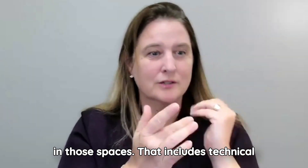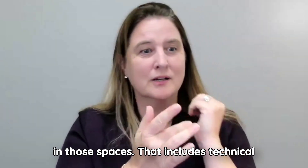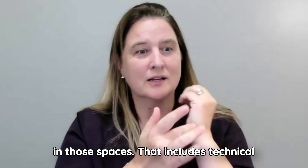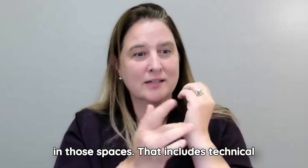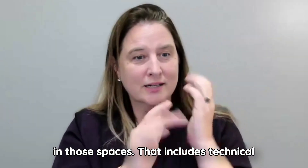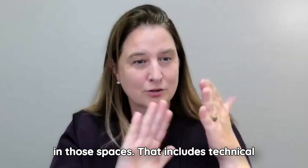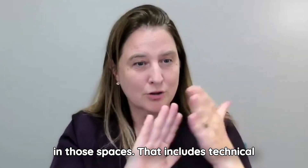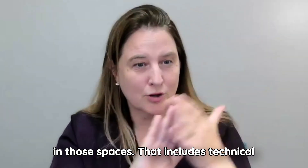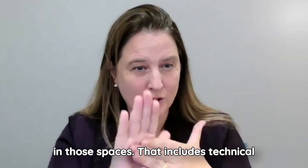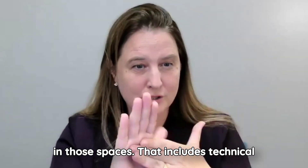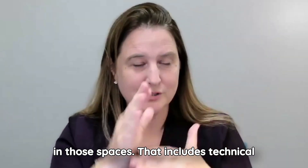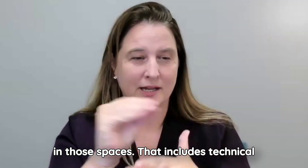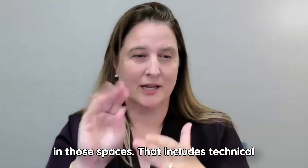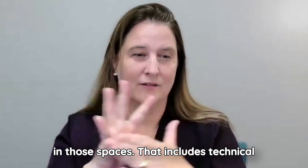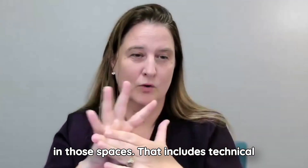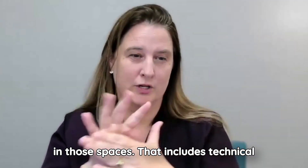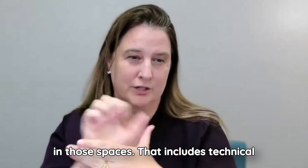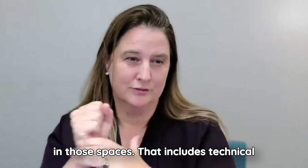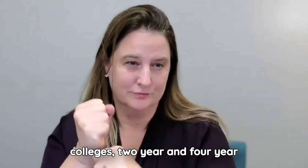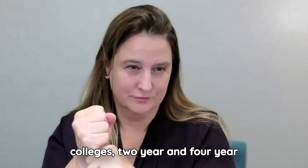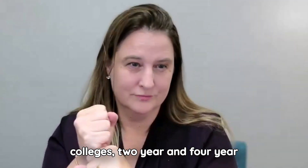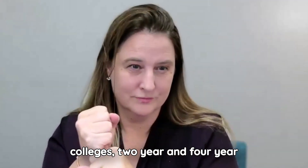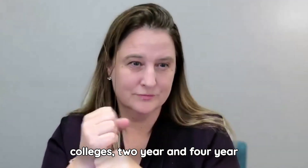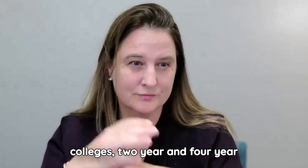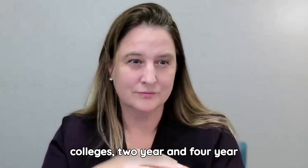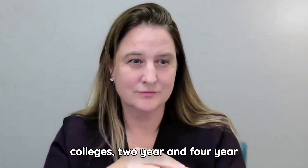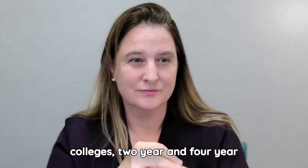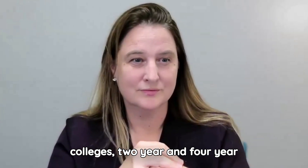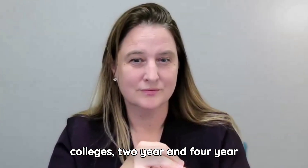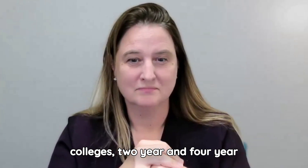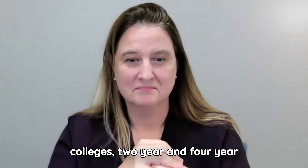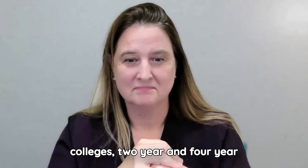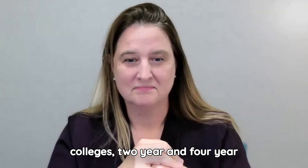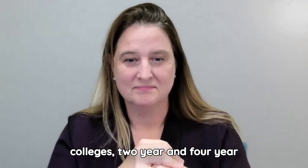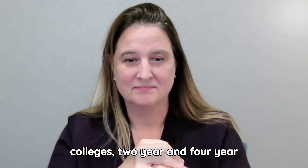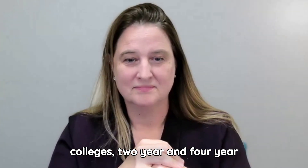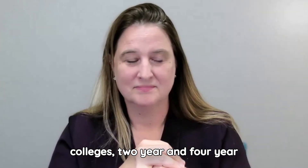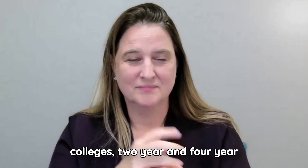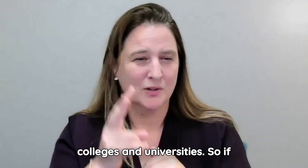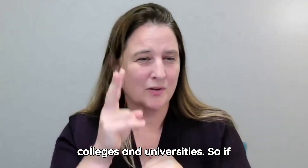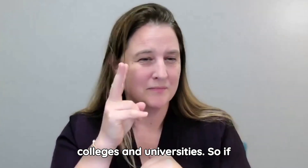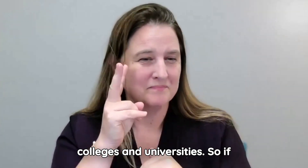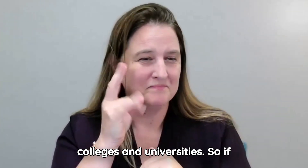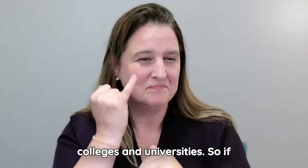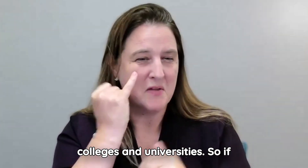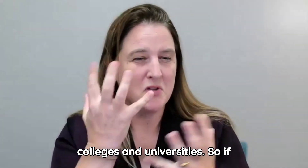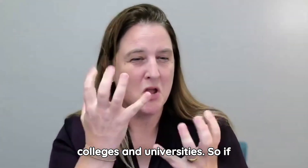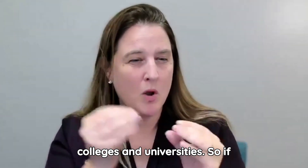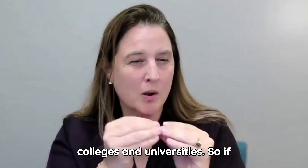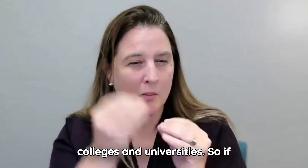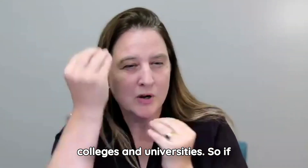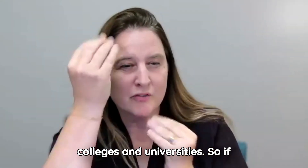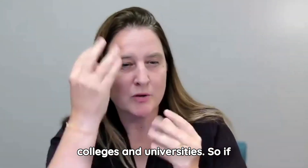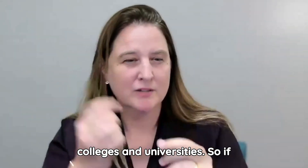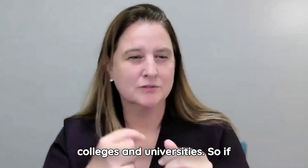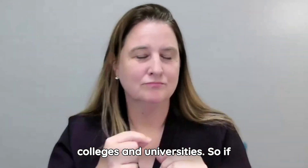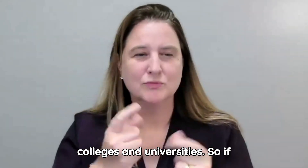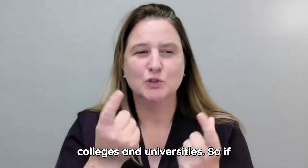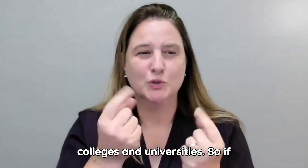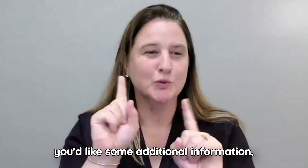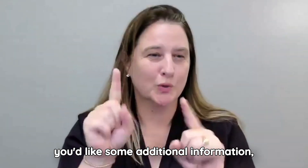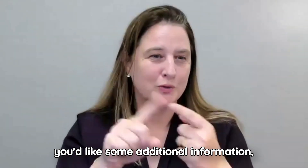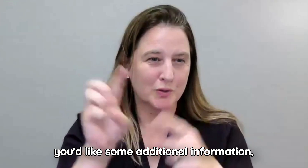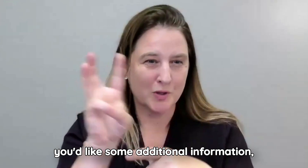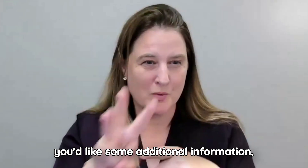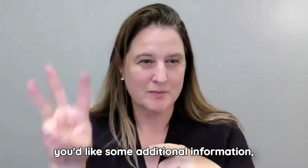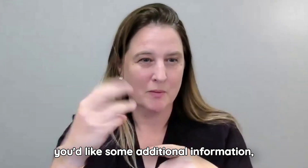students in those spaces. That includes technical colleges, 2-year and 4-year colleges and universities. So if you'd